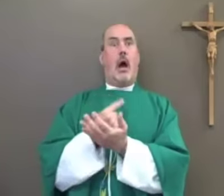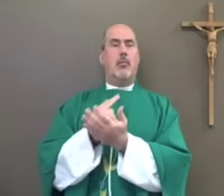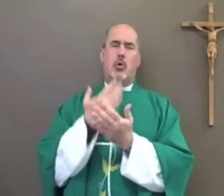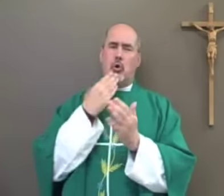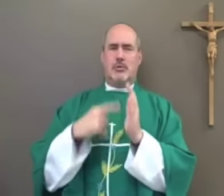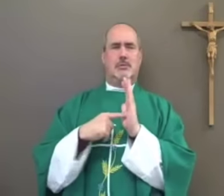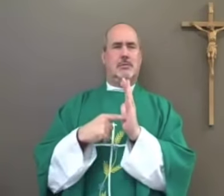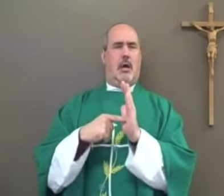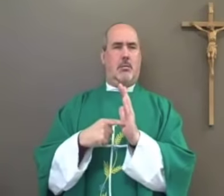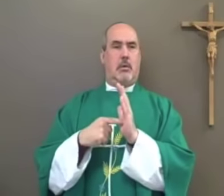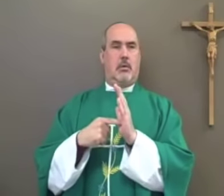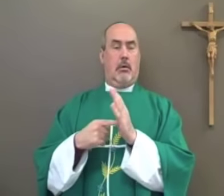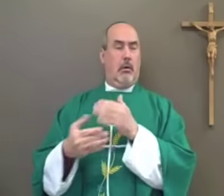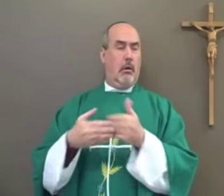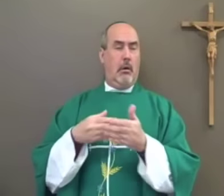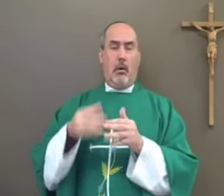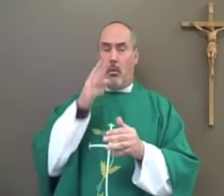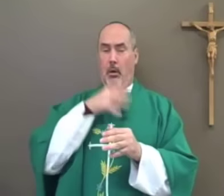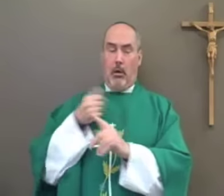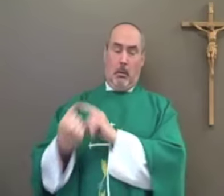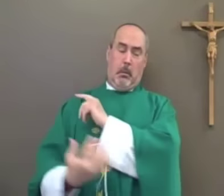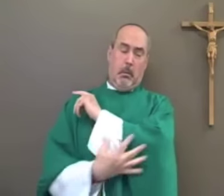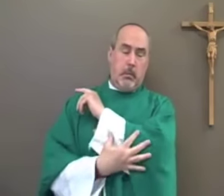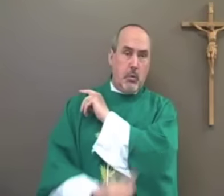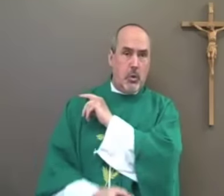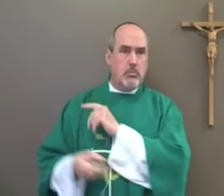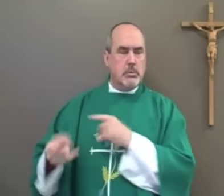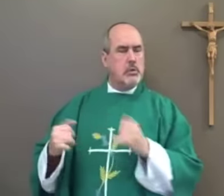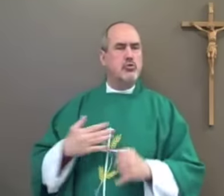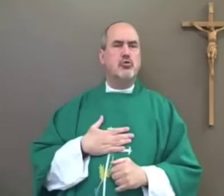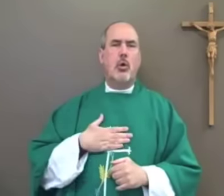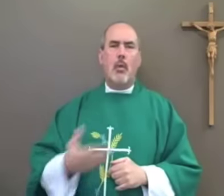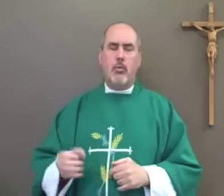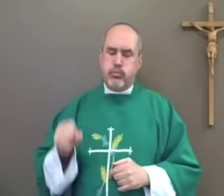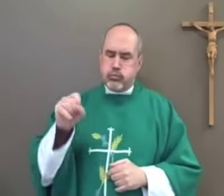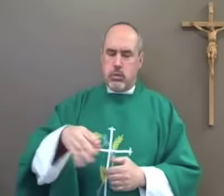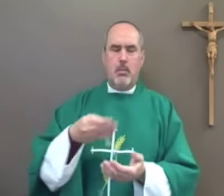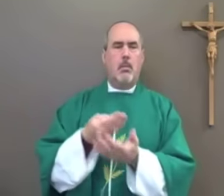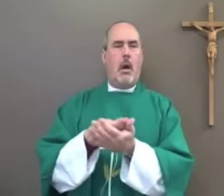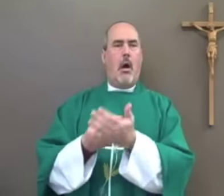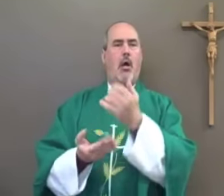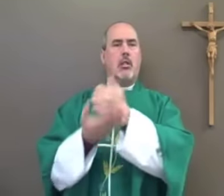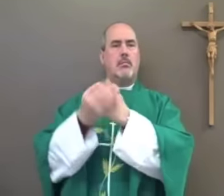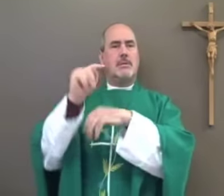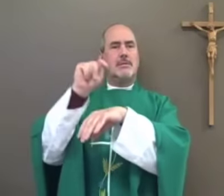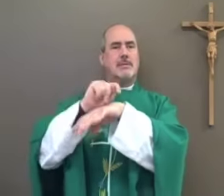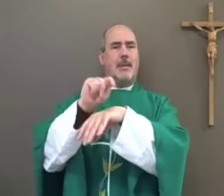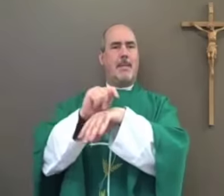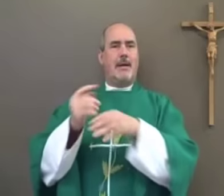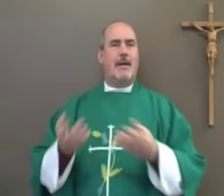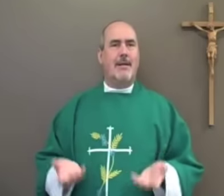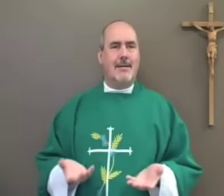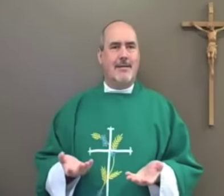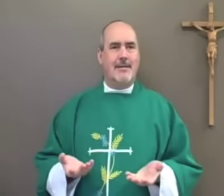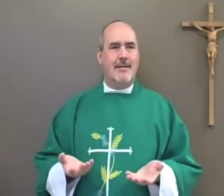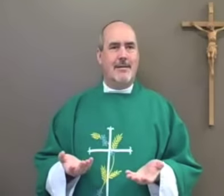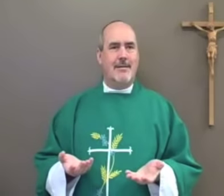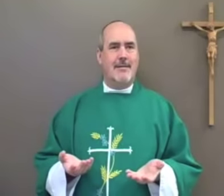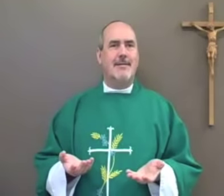So today's gospel is a really good example that it doesn't matter if you're poor, that we should still try and give something